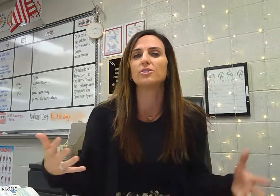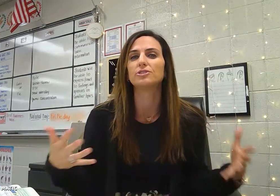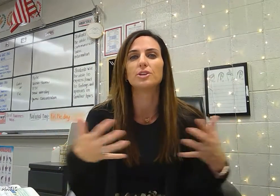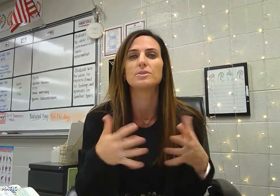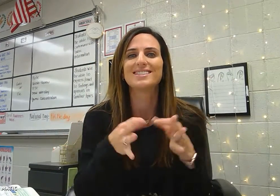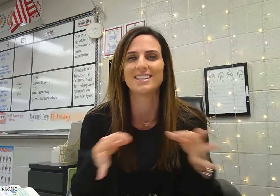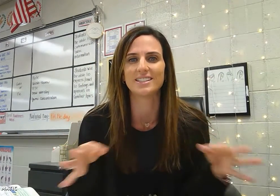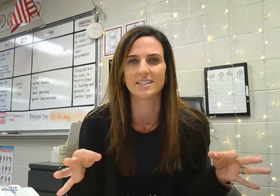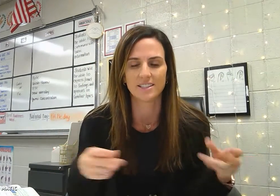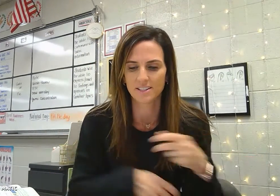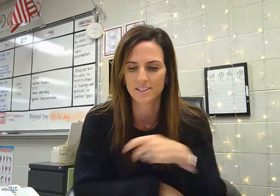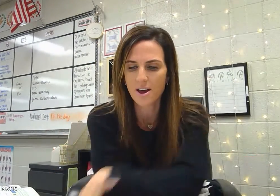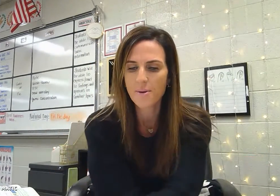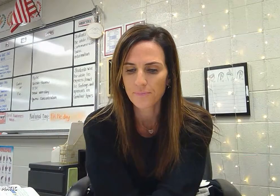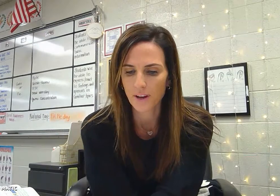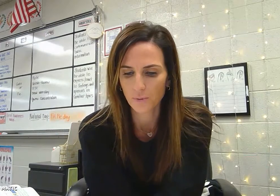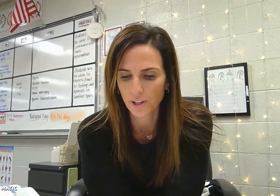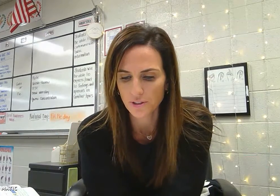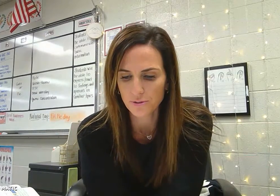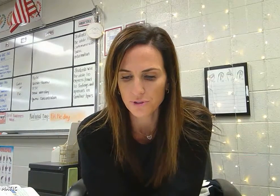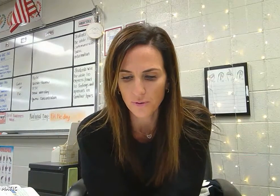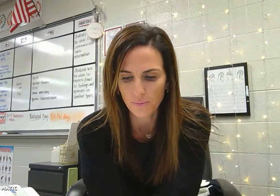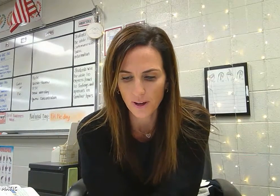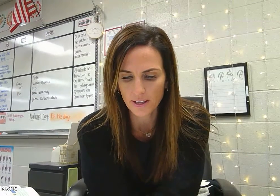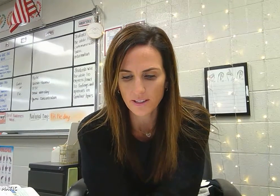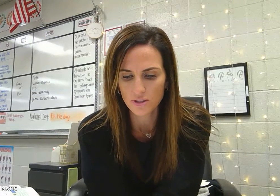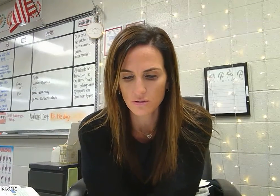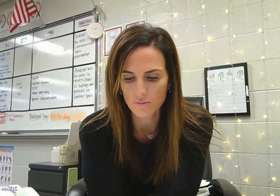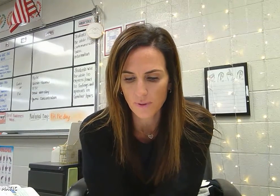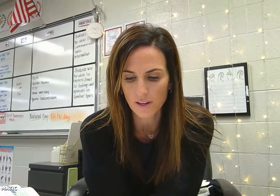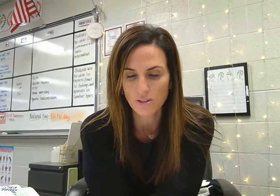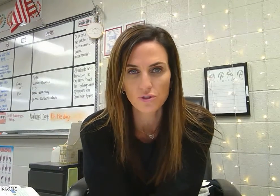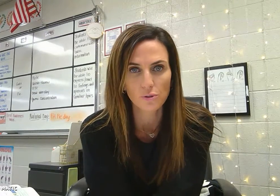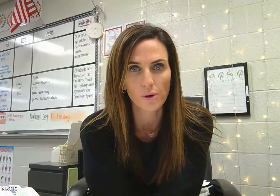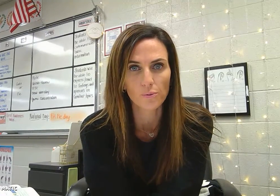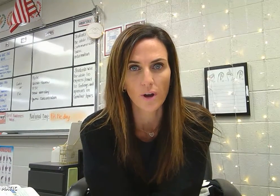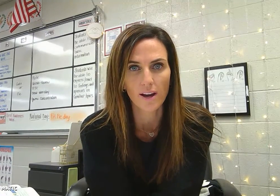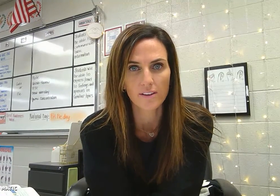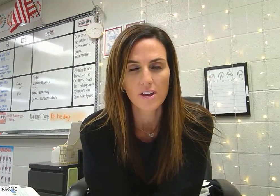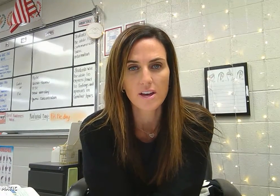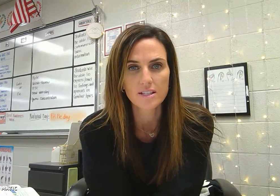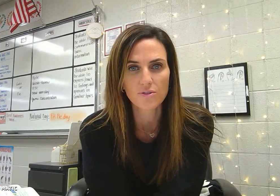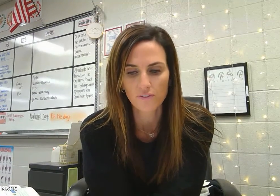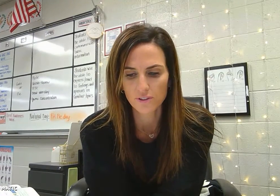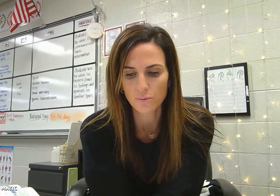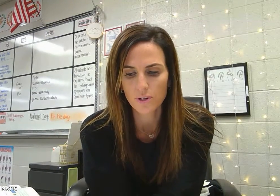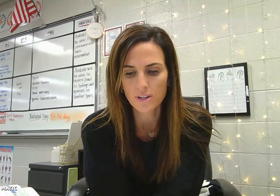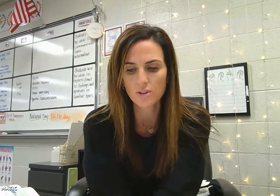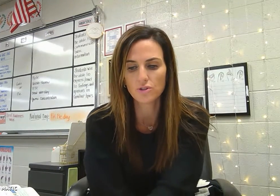build those sentences. We're going to do don't mind, do you mind, to arrive. So the first one,